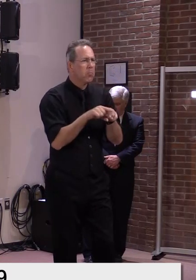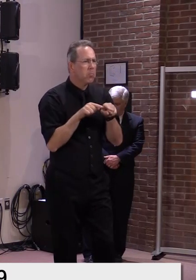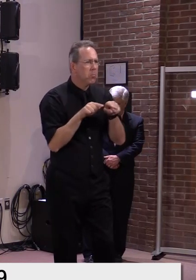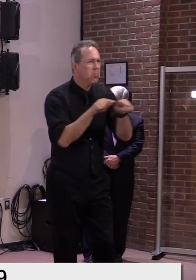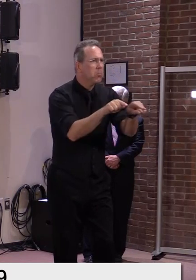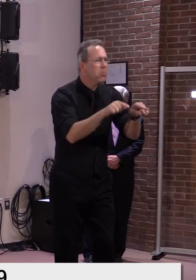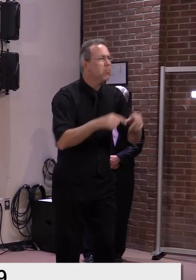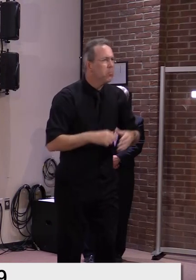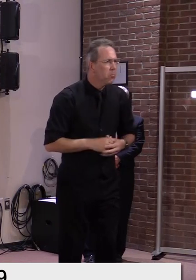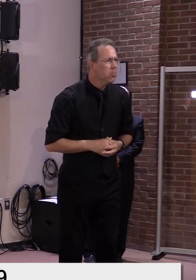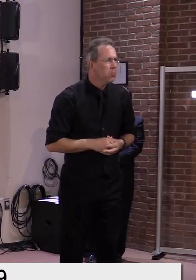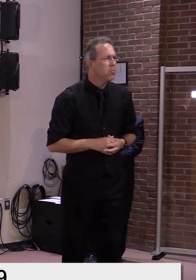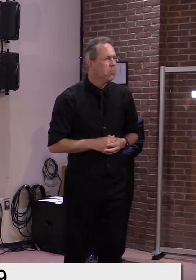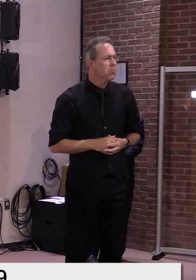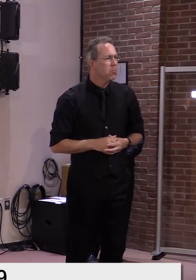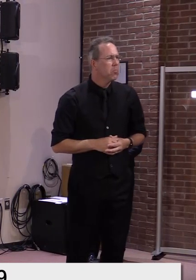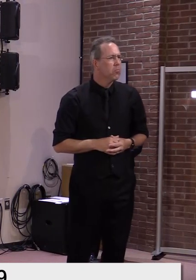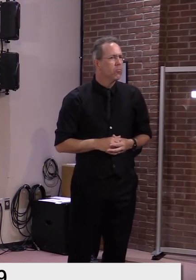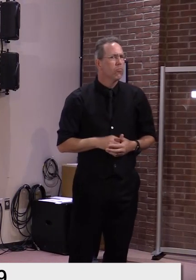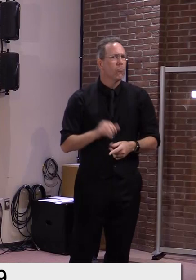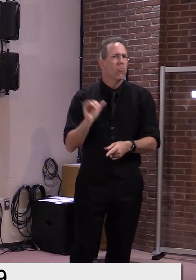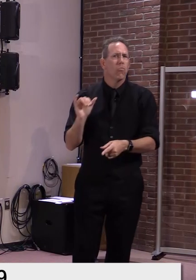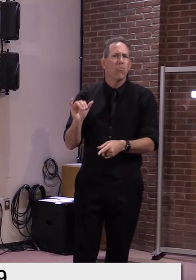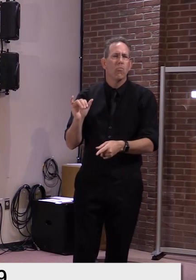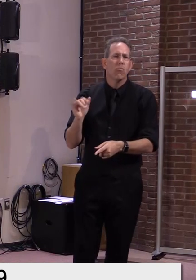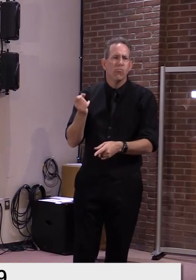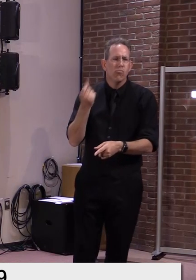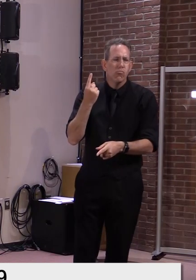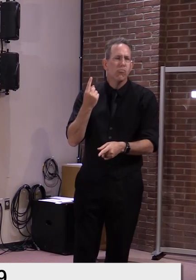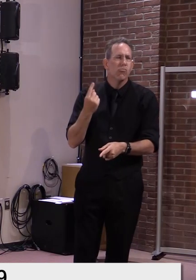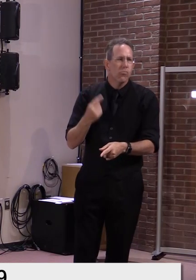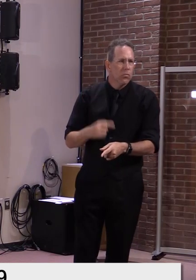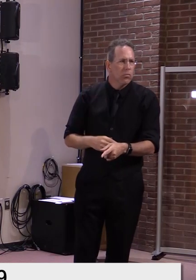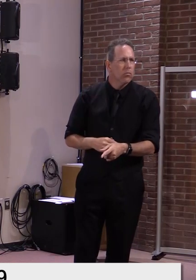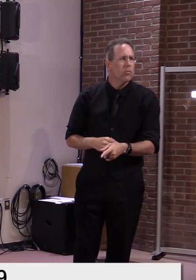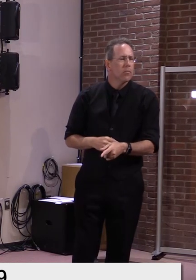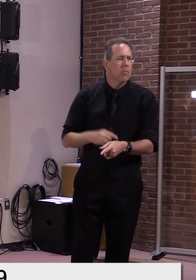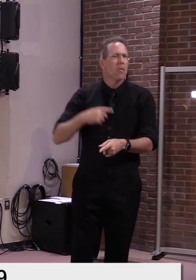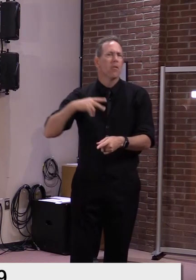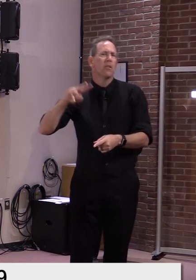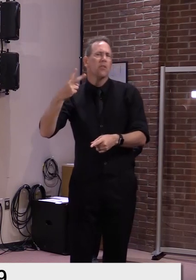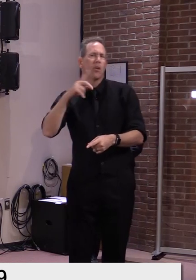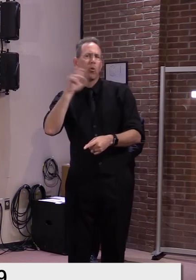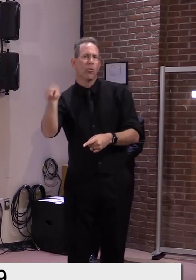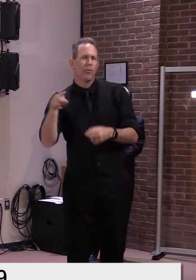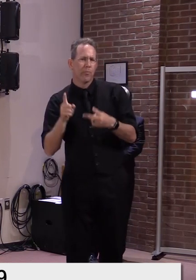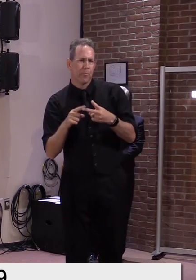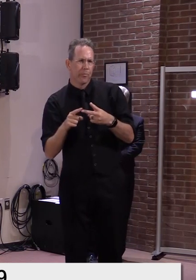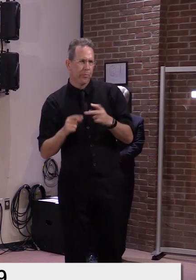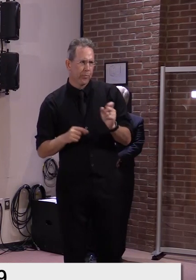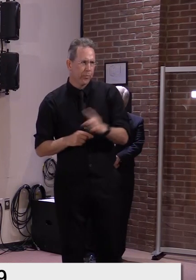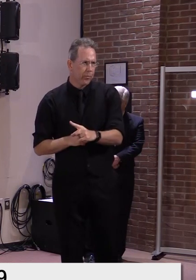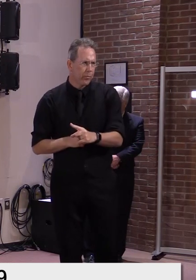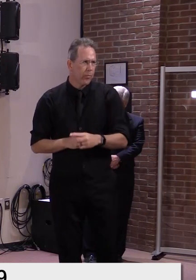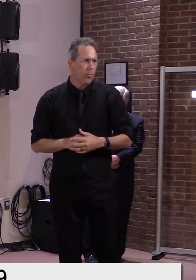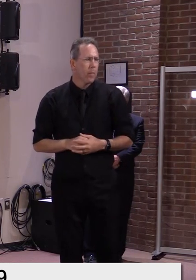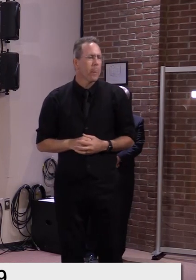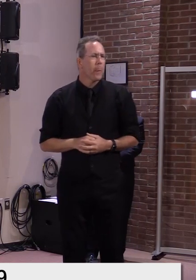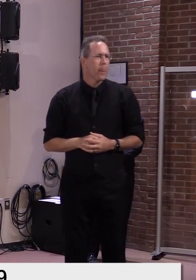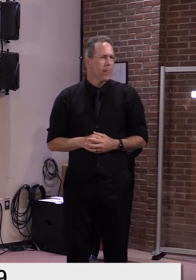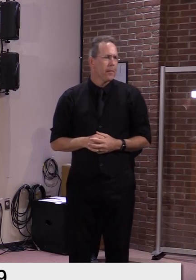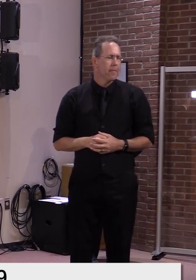Okay. My second question is, and this goes back to the issue of the numbers that you discussed